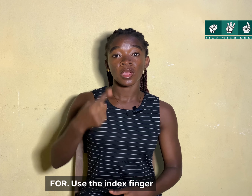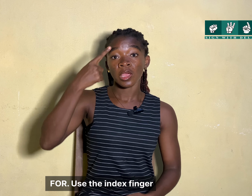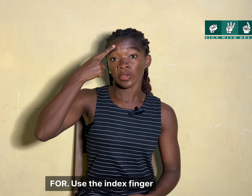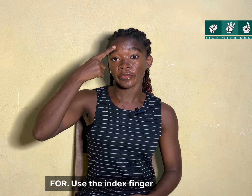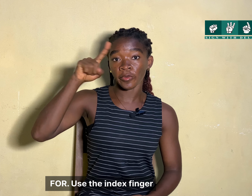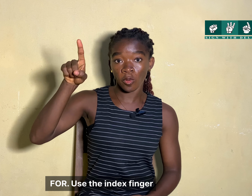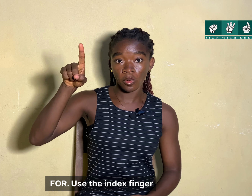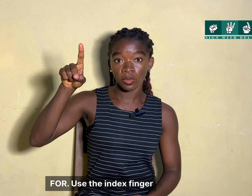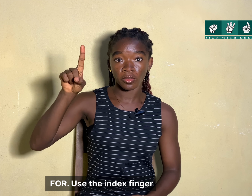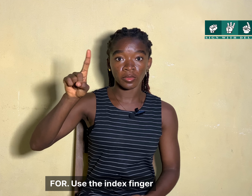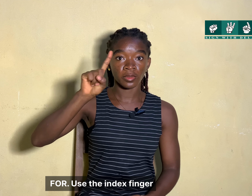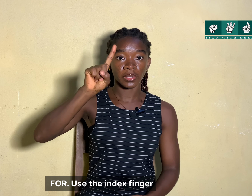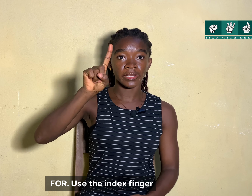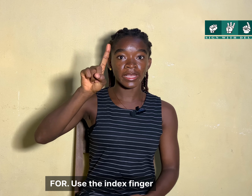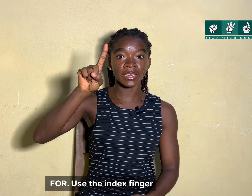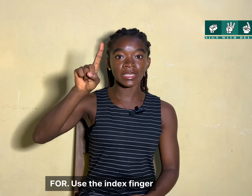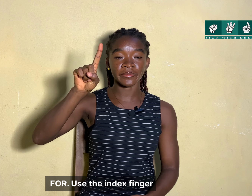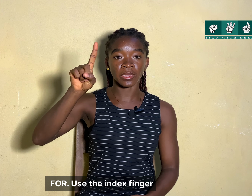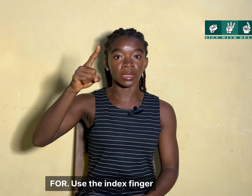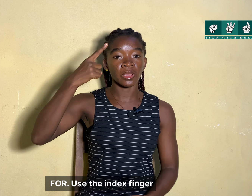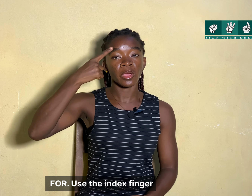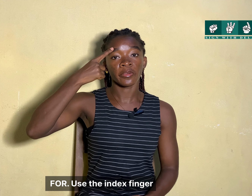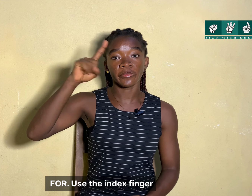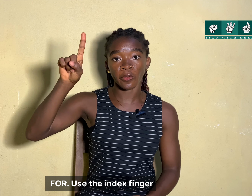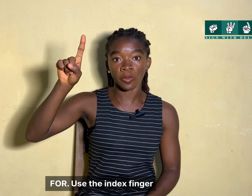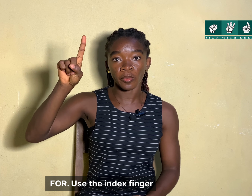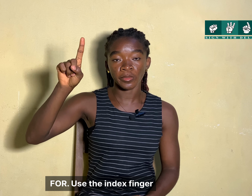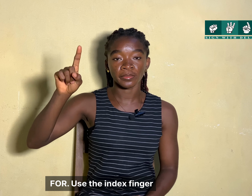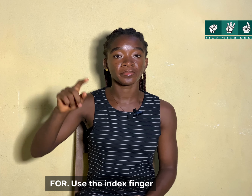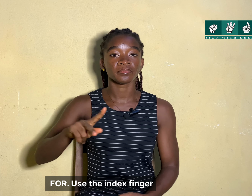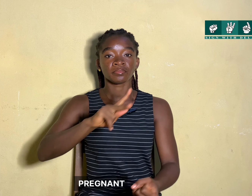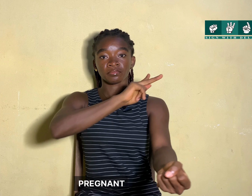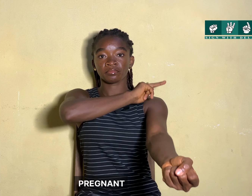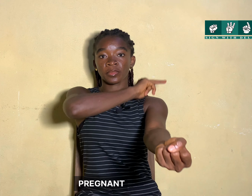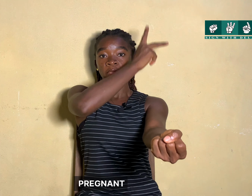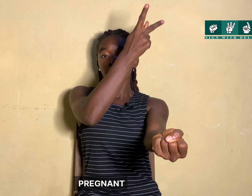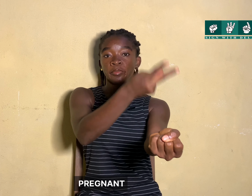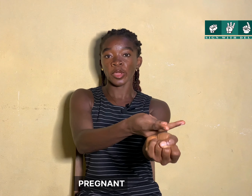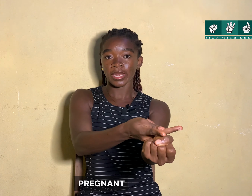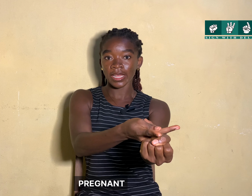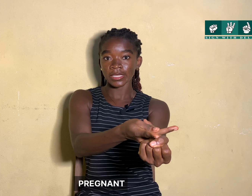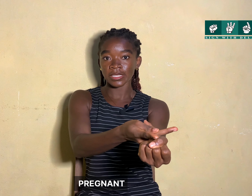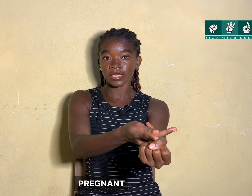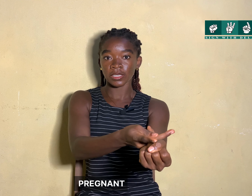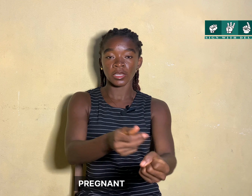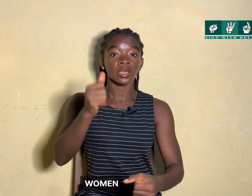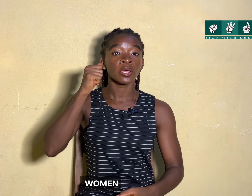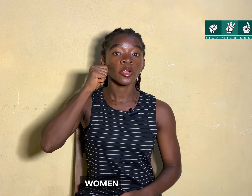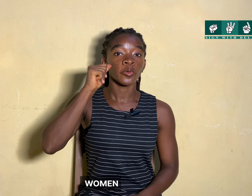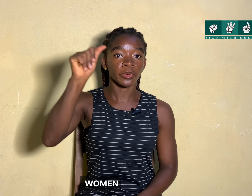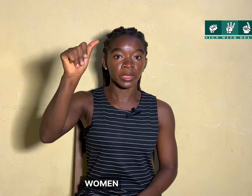For. The index finger. For. Pregnant. Women.